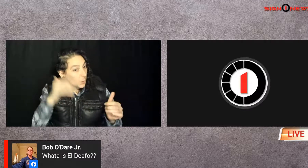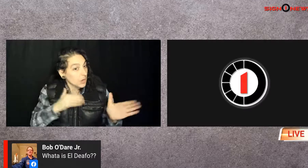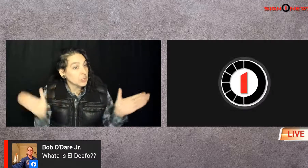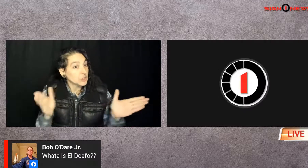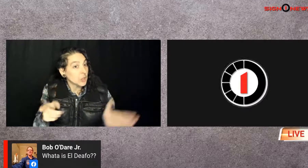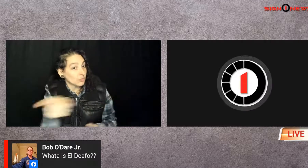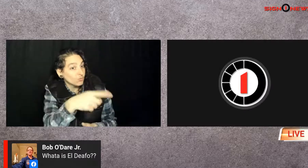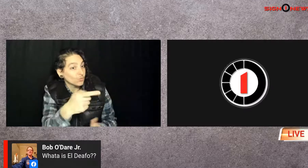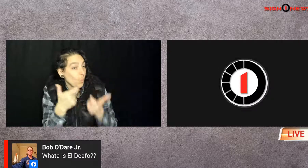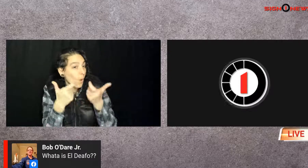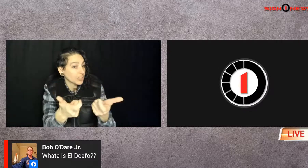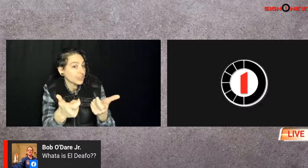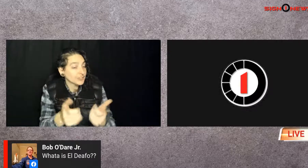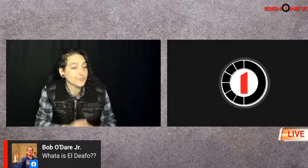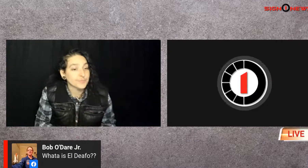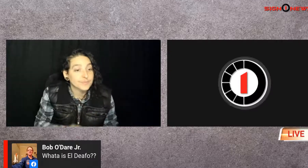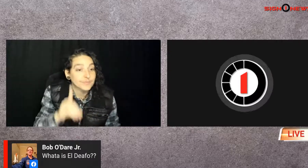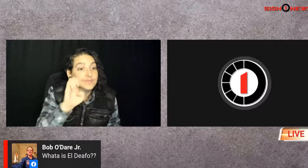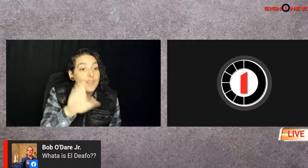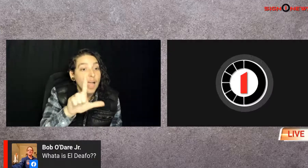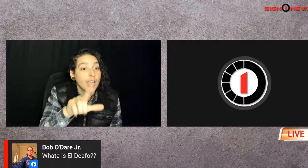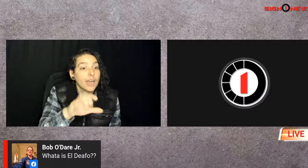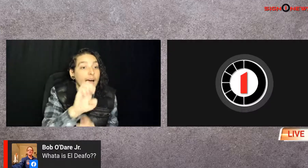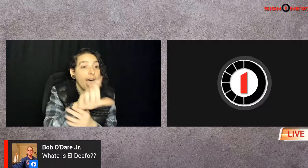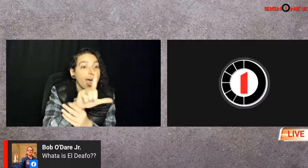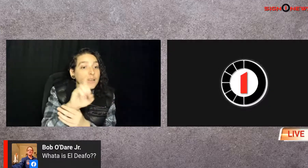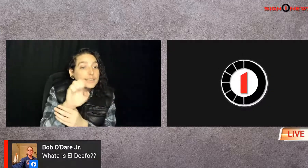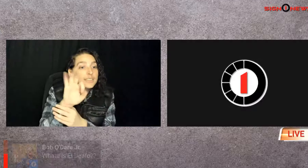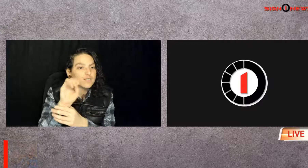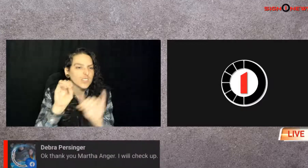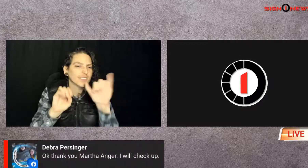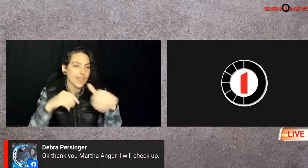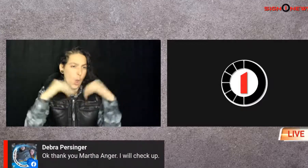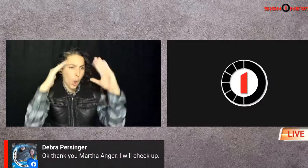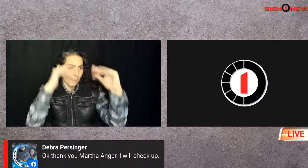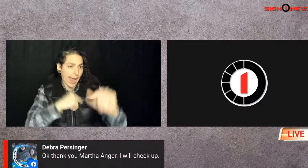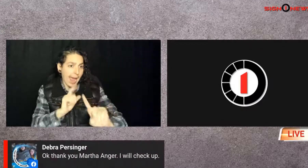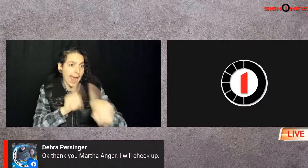We'll find out if it's a box office hit. We do encourage you to watch, though.